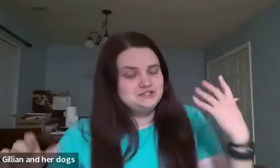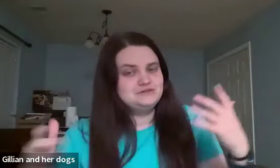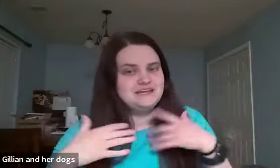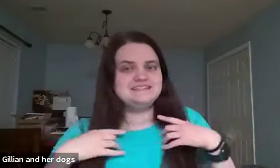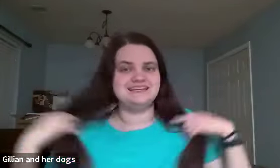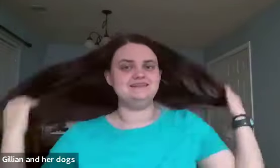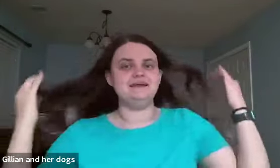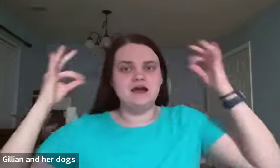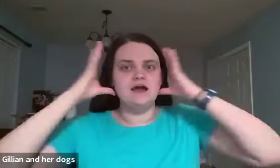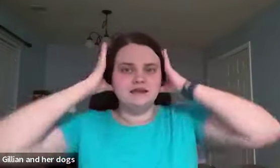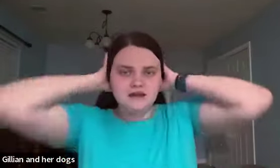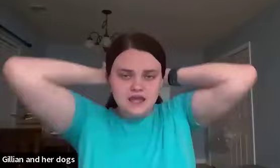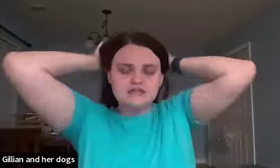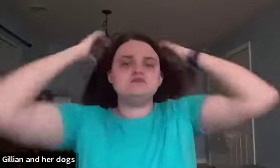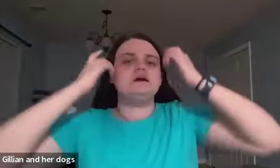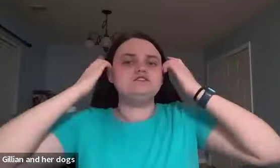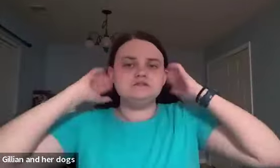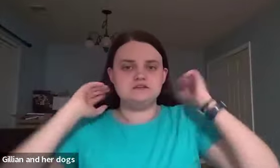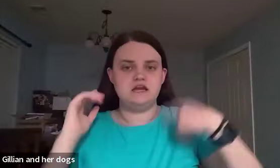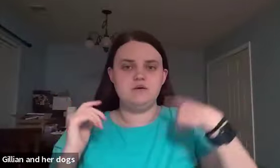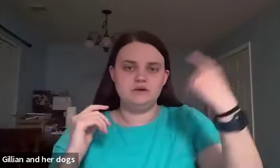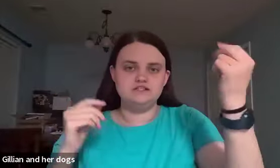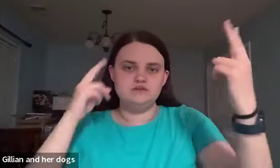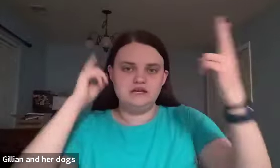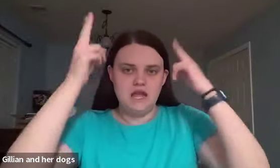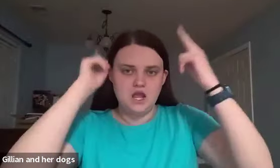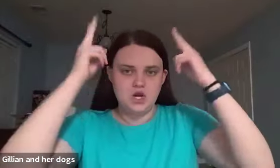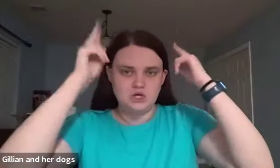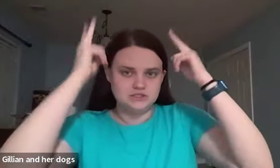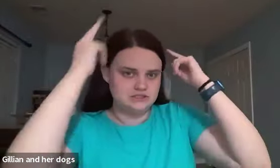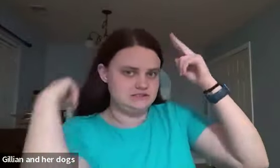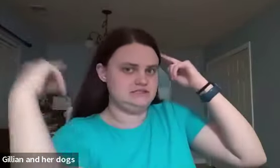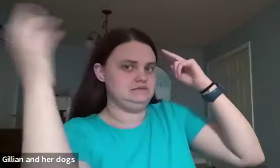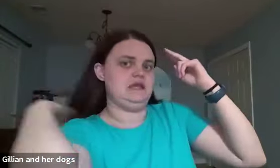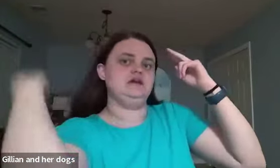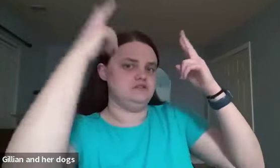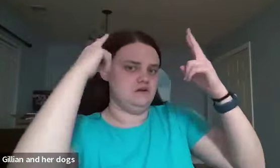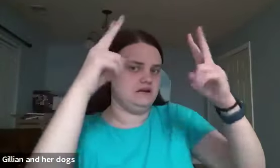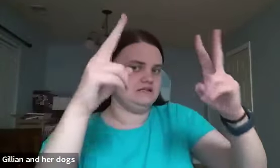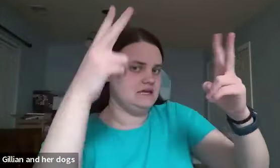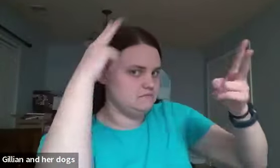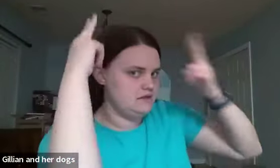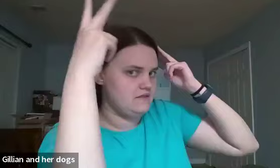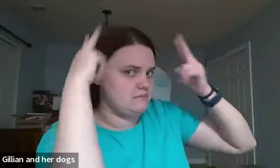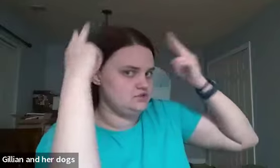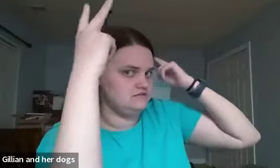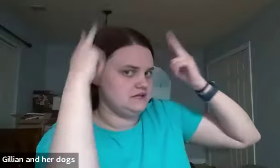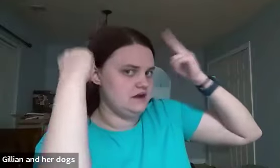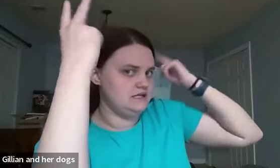do get it to get like dyed. And so what I'll do is I'll say I went to the hair salon, and it's like making that motion of like